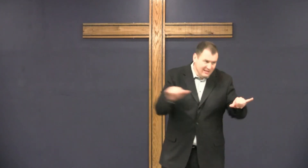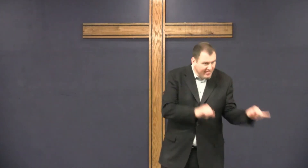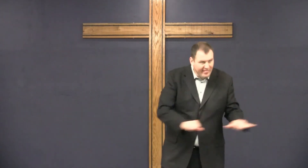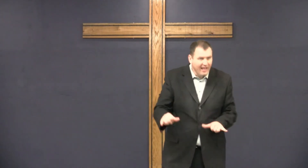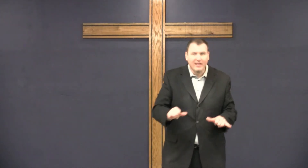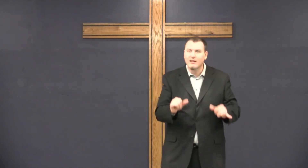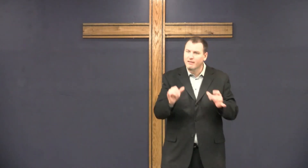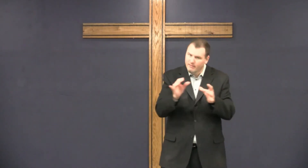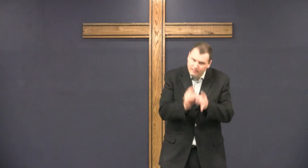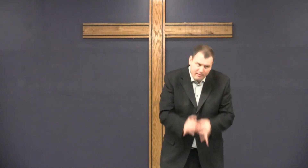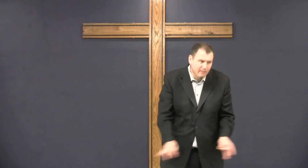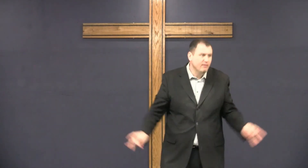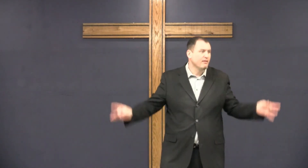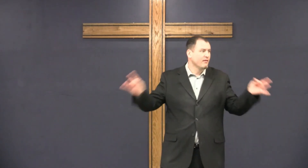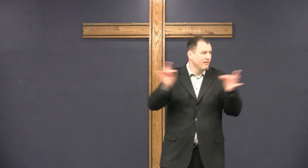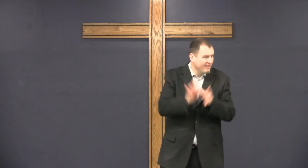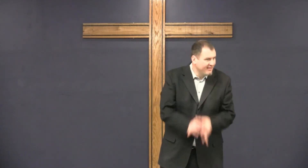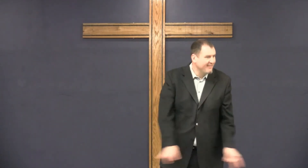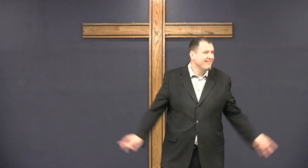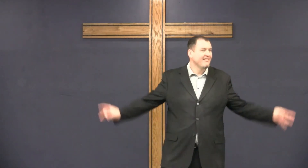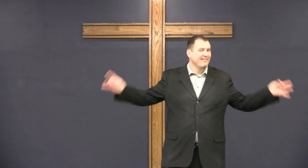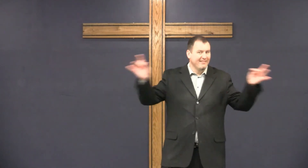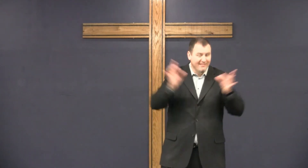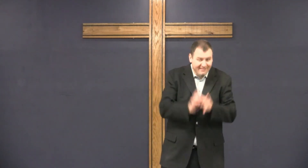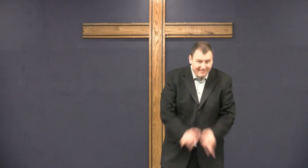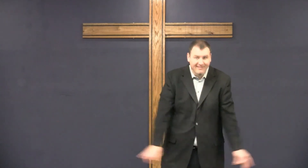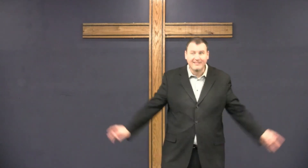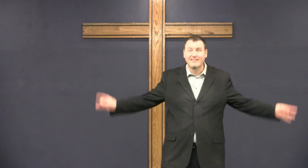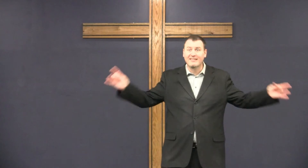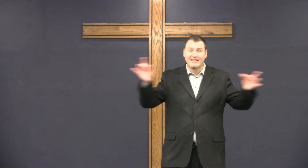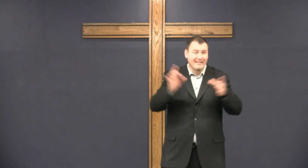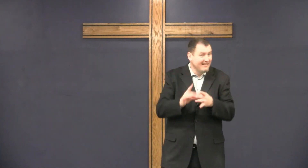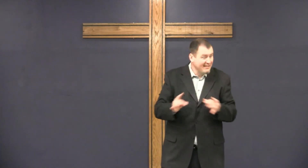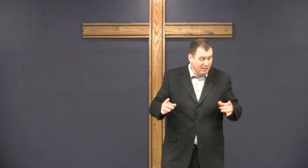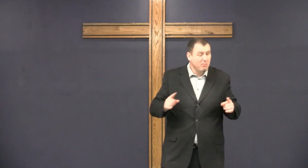said this many times. The kingdom of heaven is light.